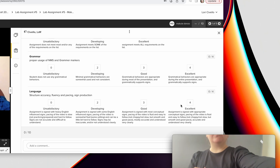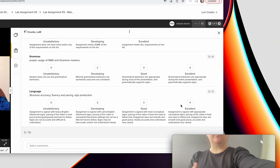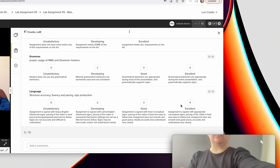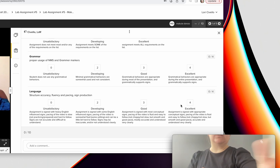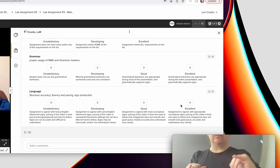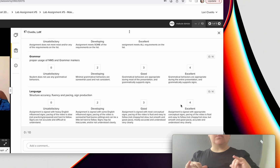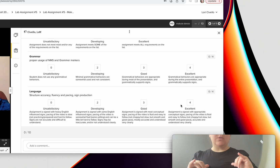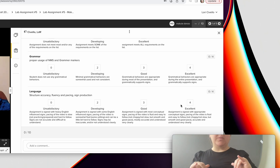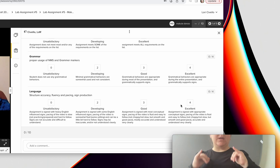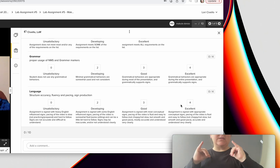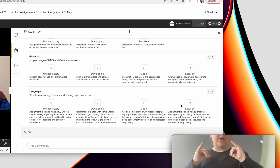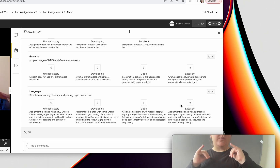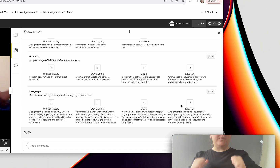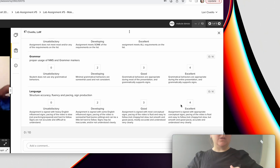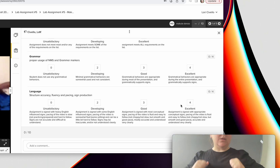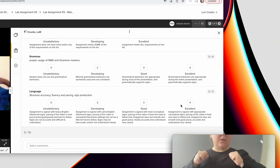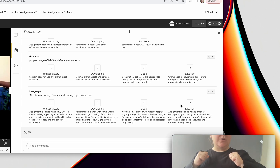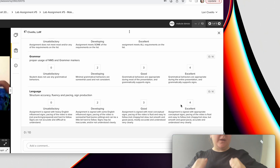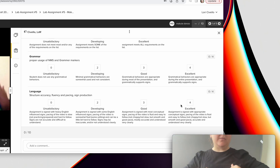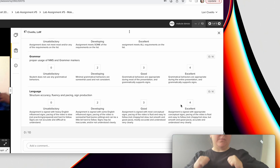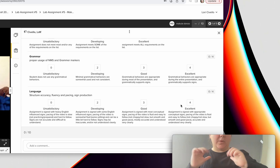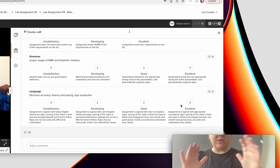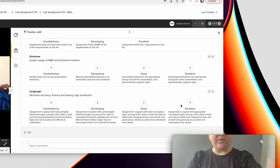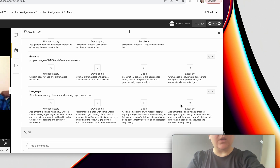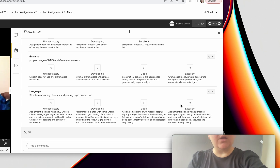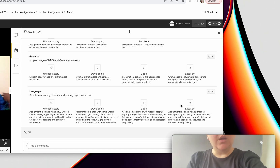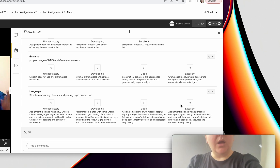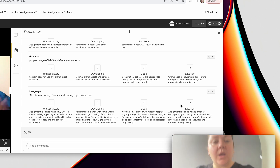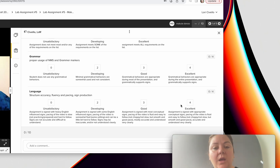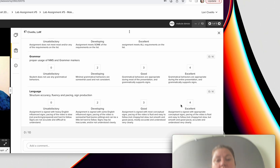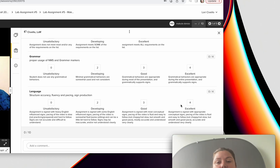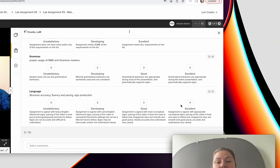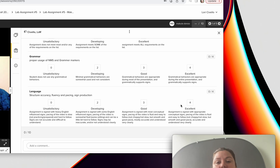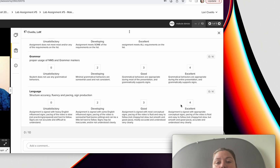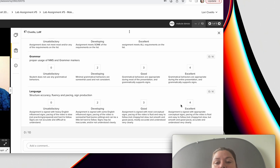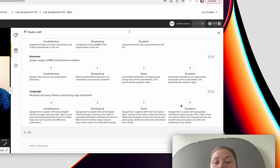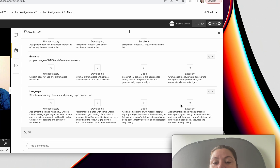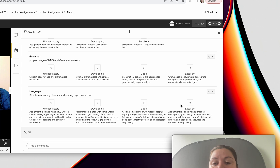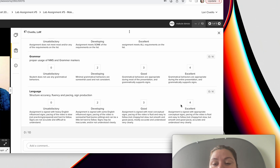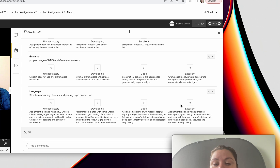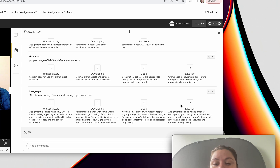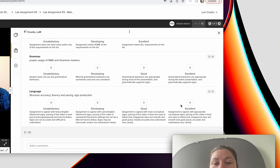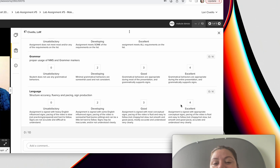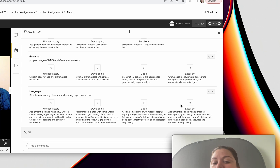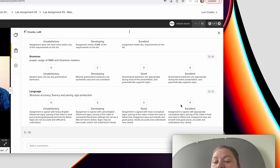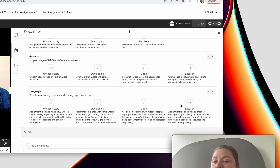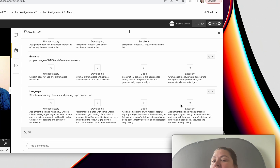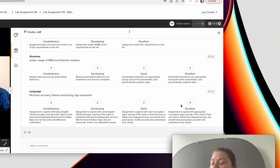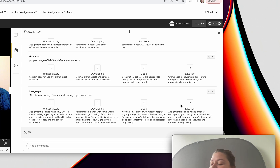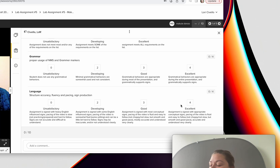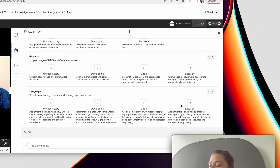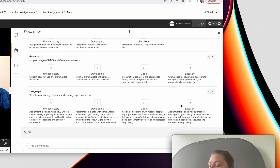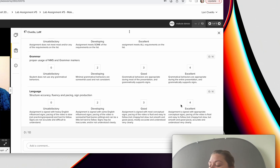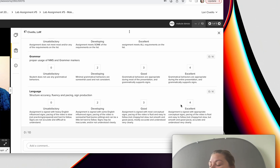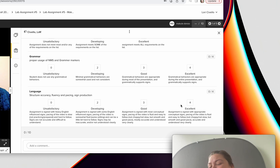And even if you did the pinkies out, you had most of it. So